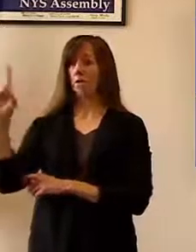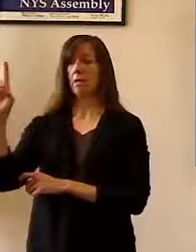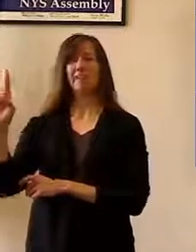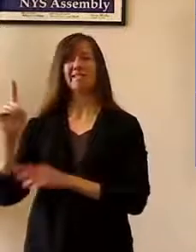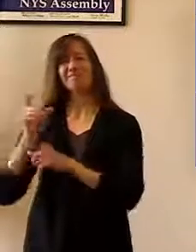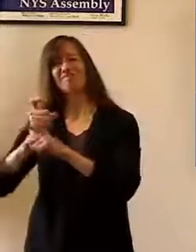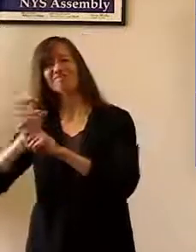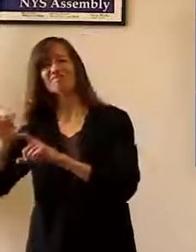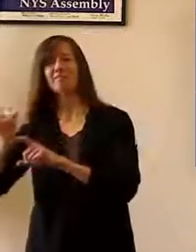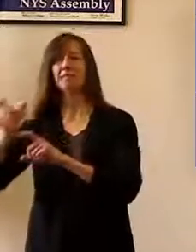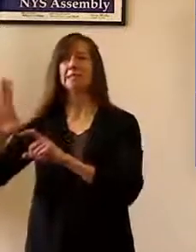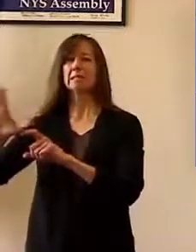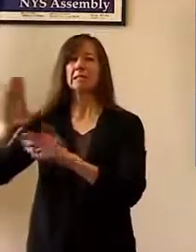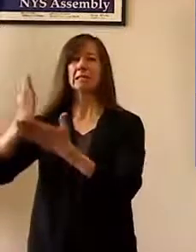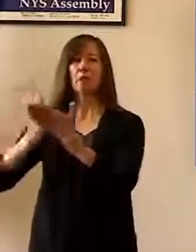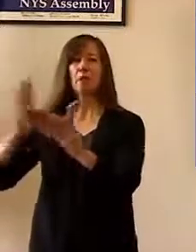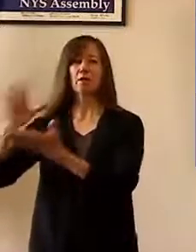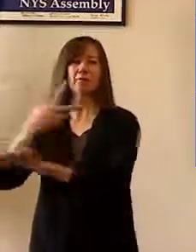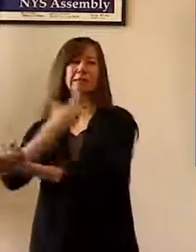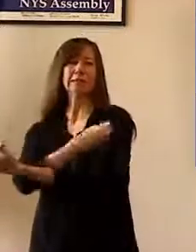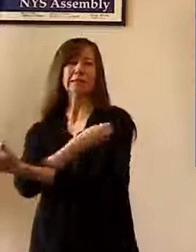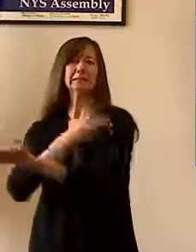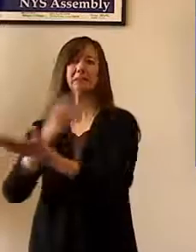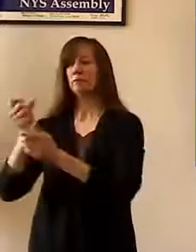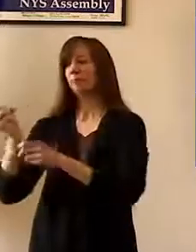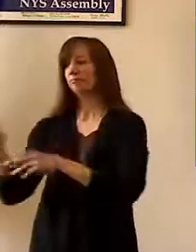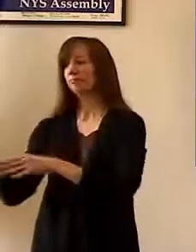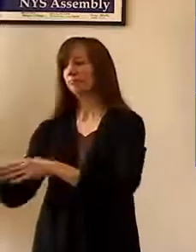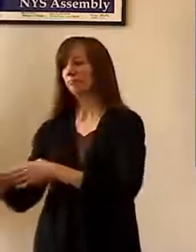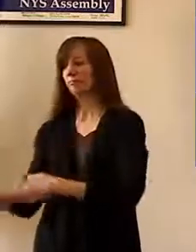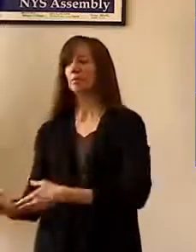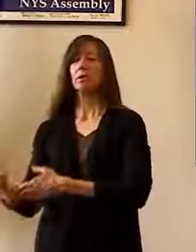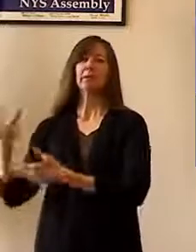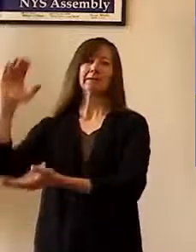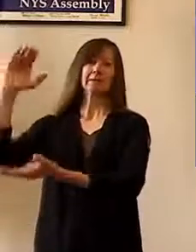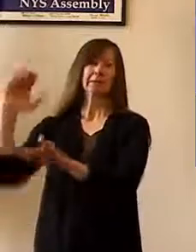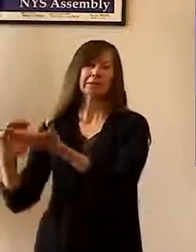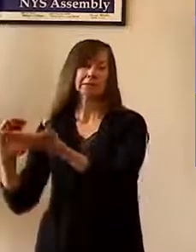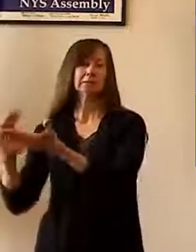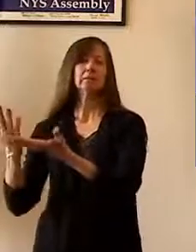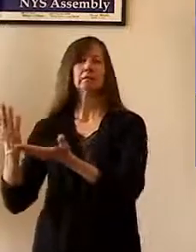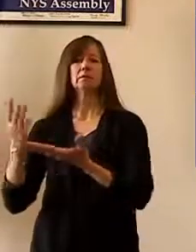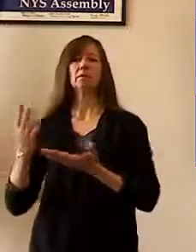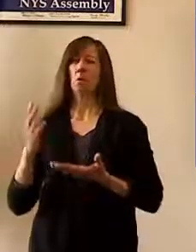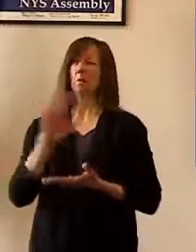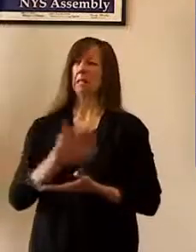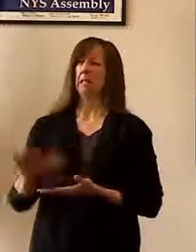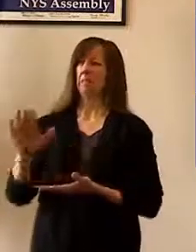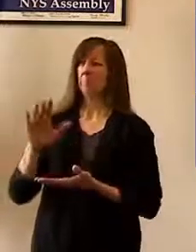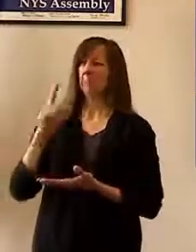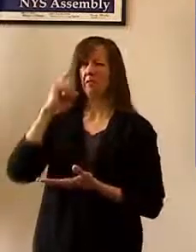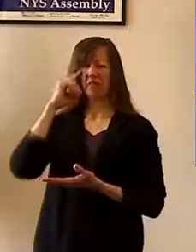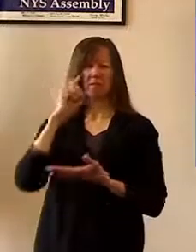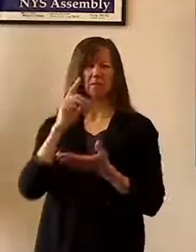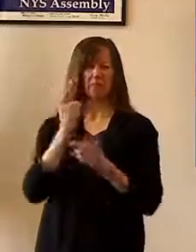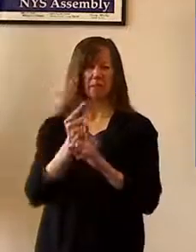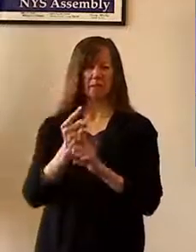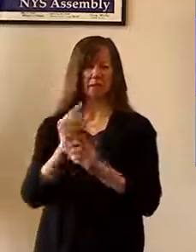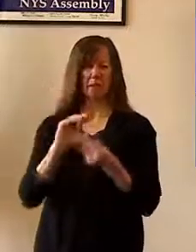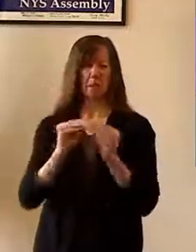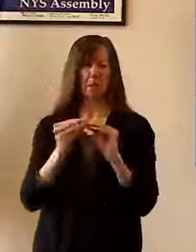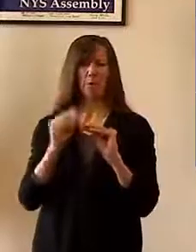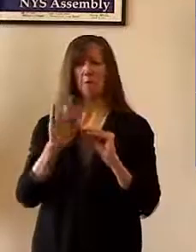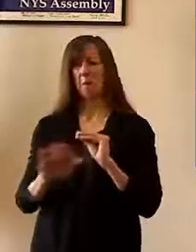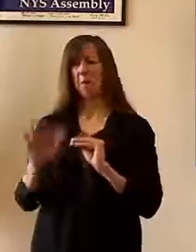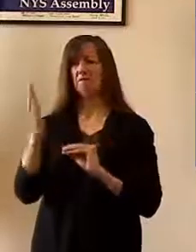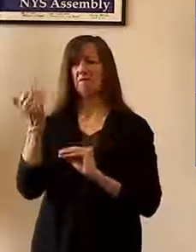being distributed. I think, if I'm correct, it's something in the neighborhood of 15 million doses, I think, were spoiled and couldn't be used,